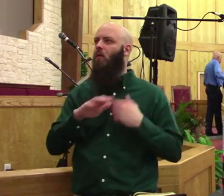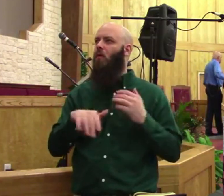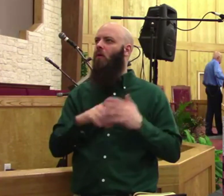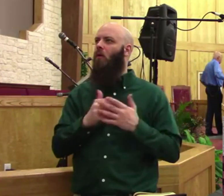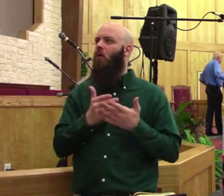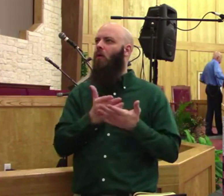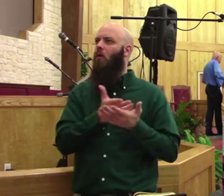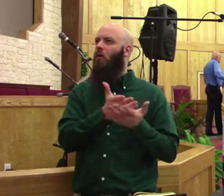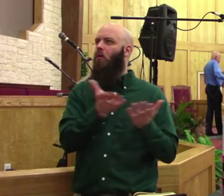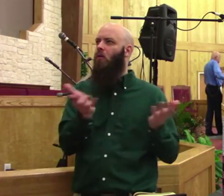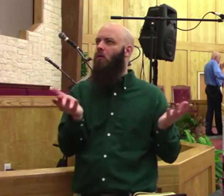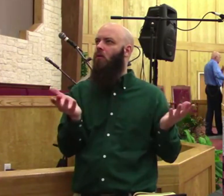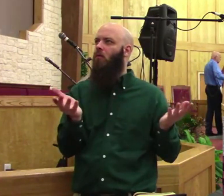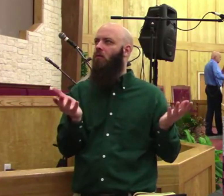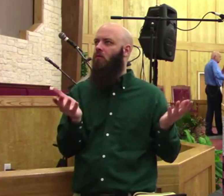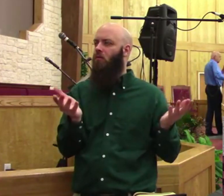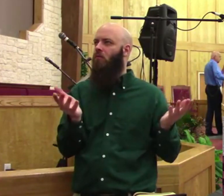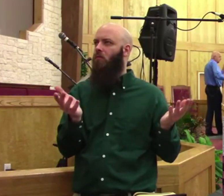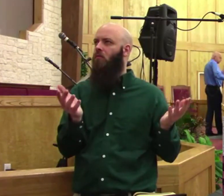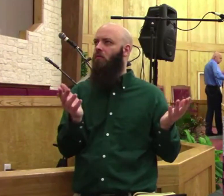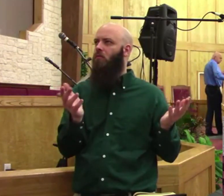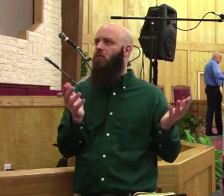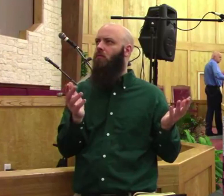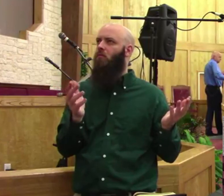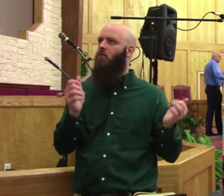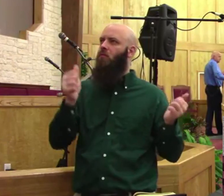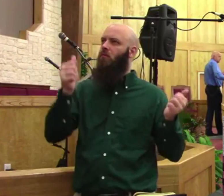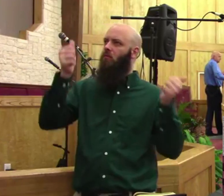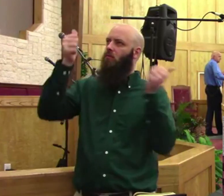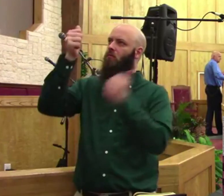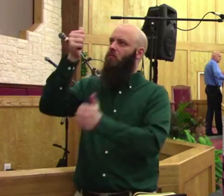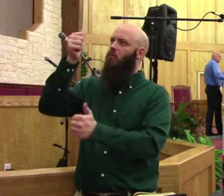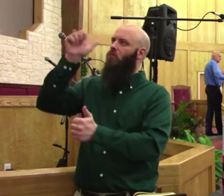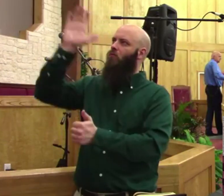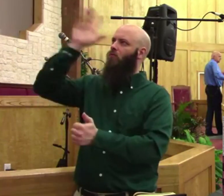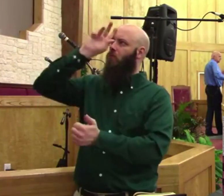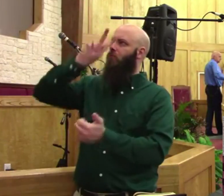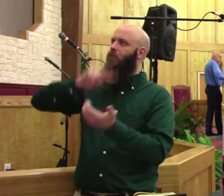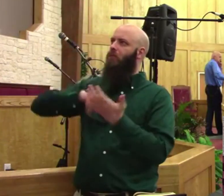Are all a part of your purpose.